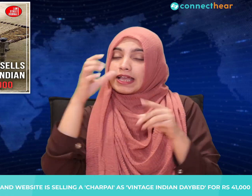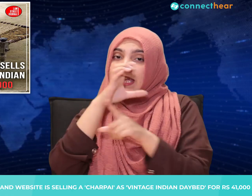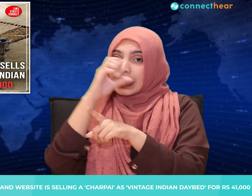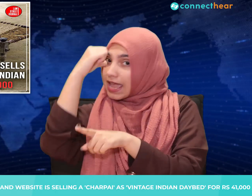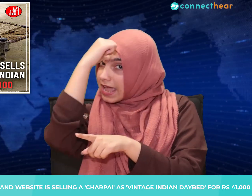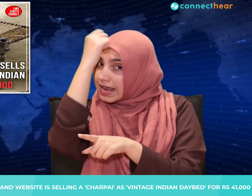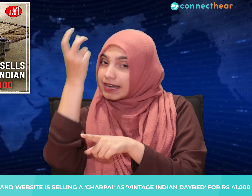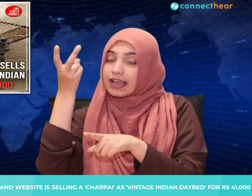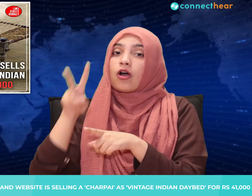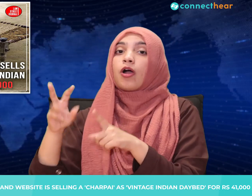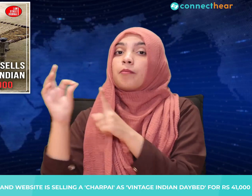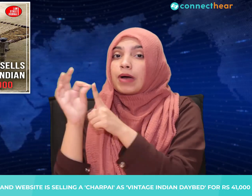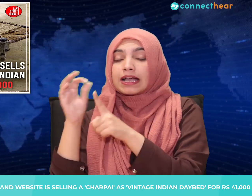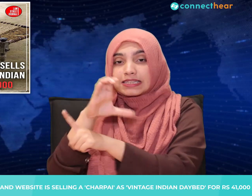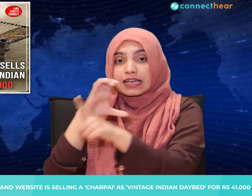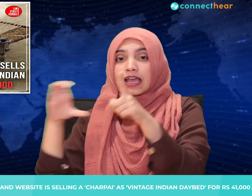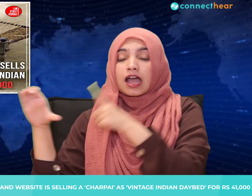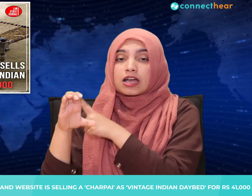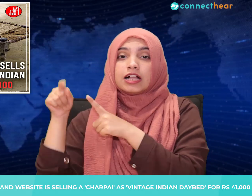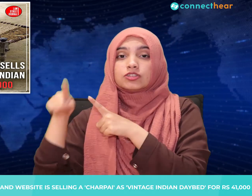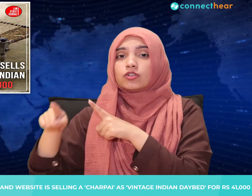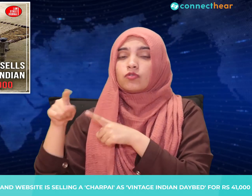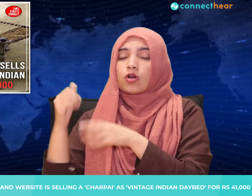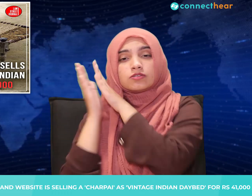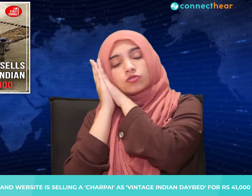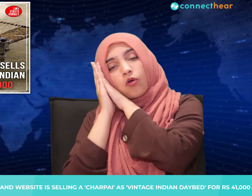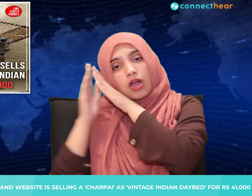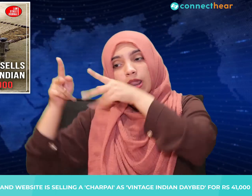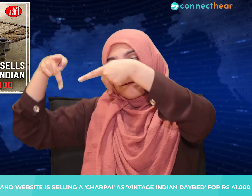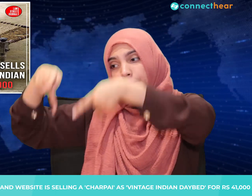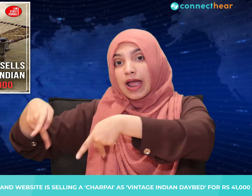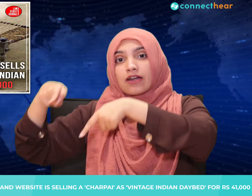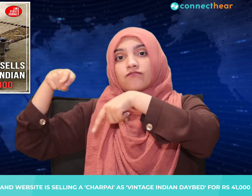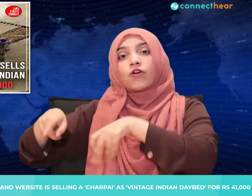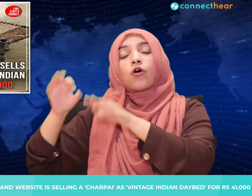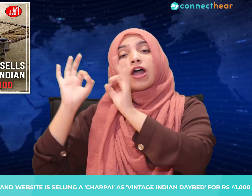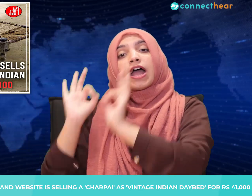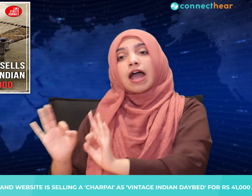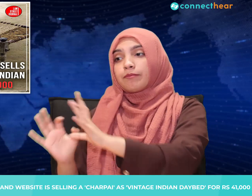in India and the vintage Indian daybed is at least 10 times.